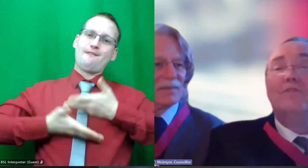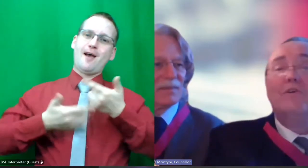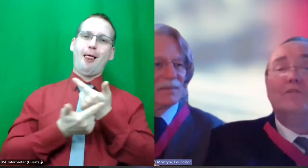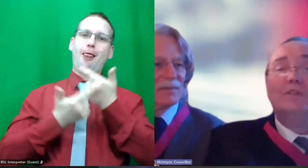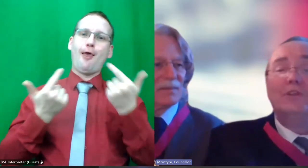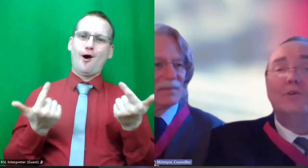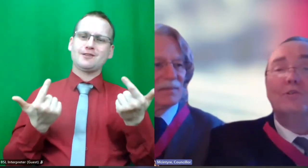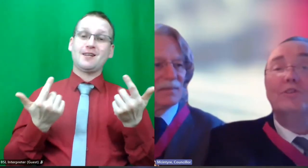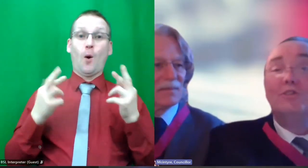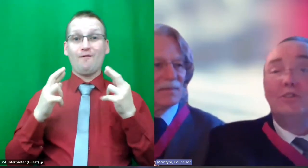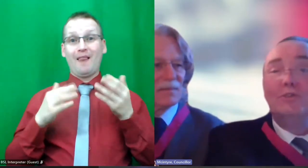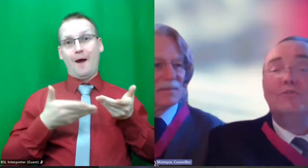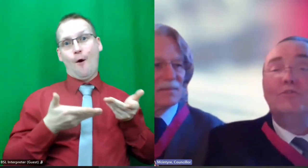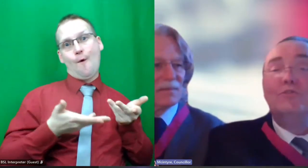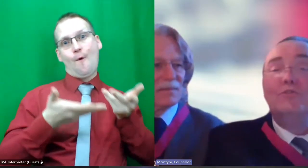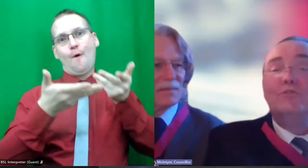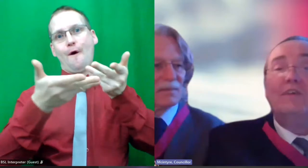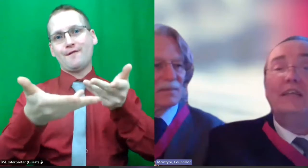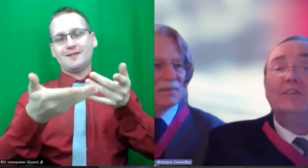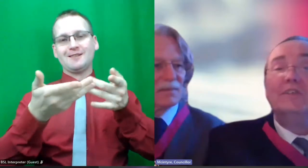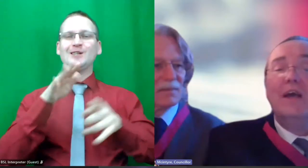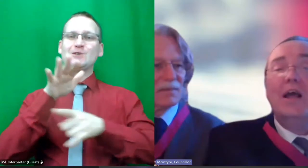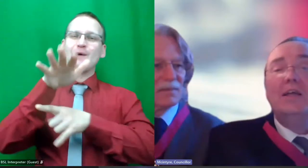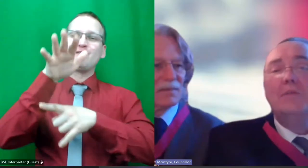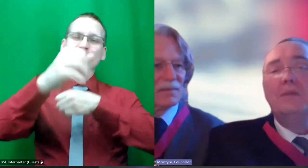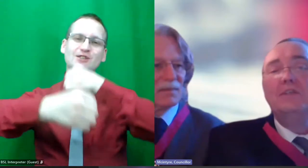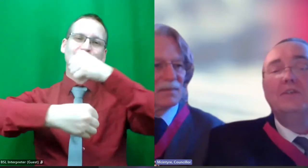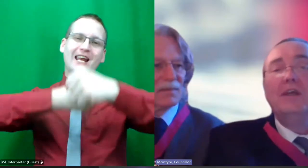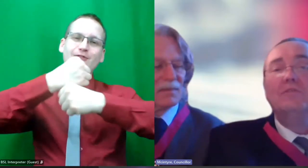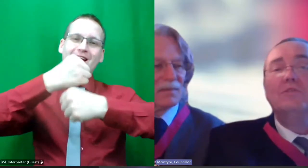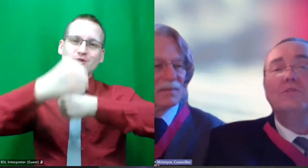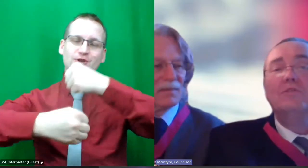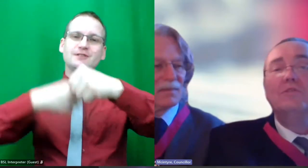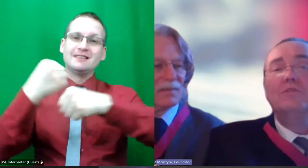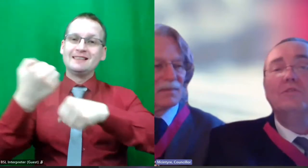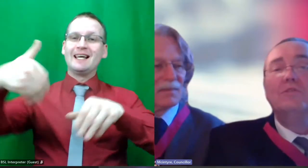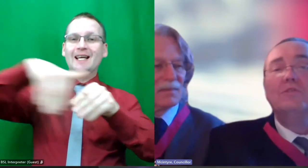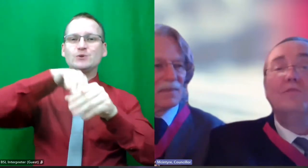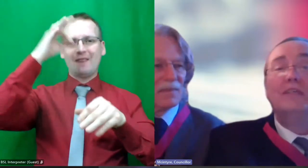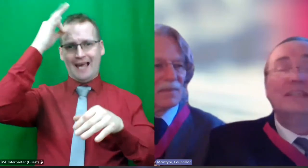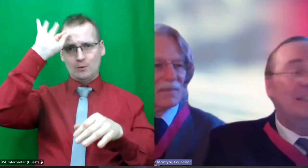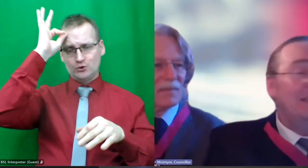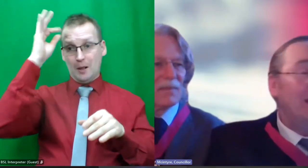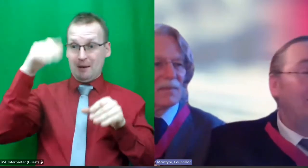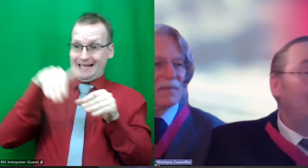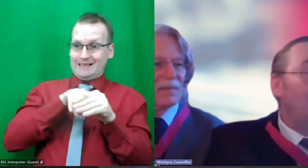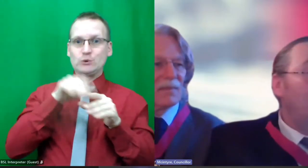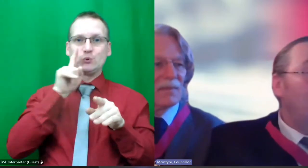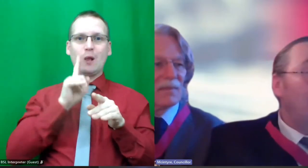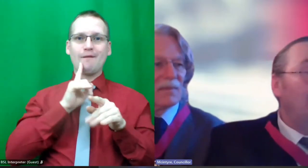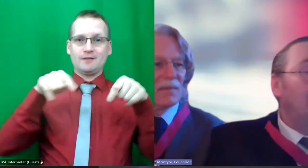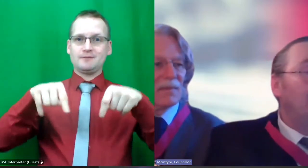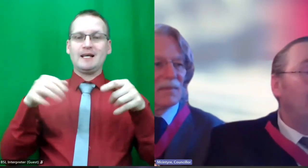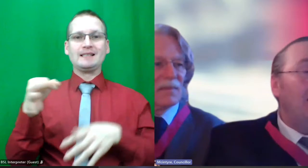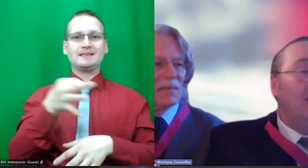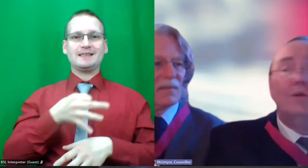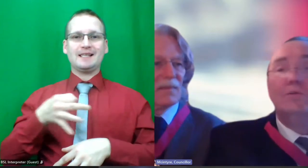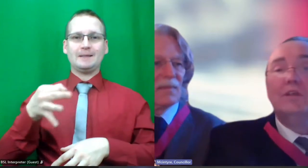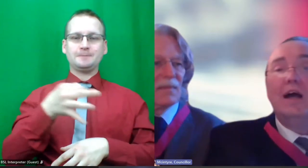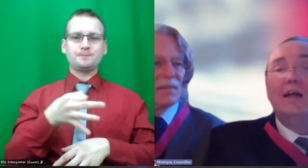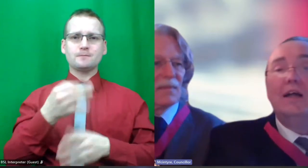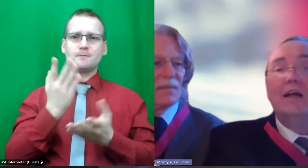hopefully I've offered a lot to future generations coming into the council, but coming into Salford as a city. And